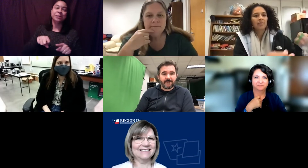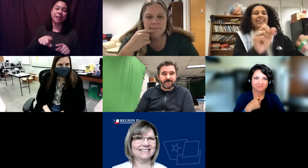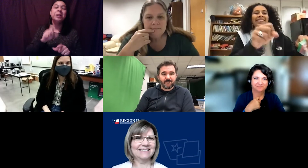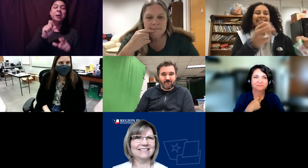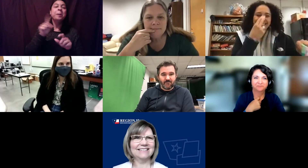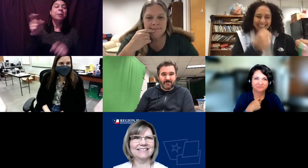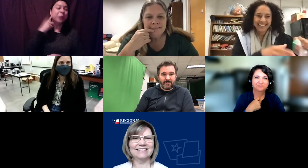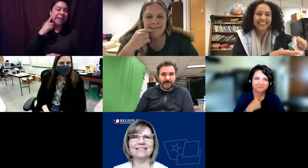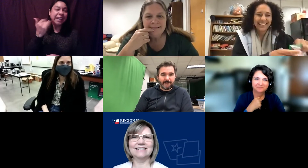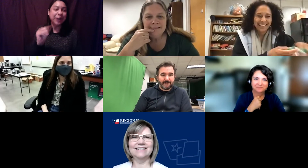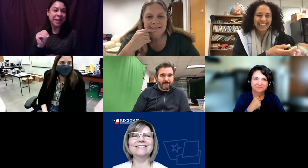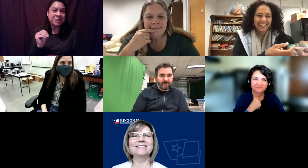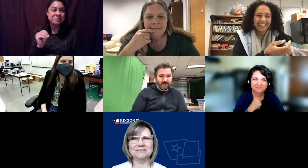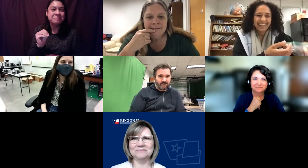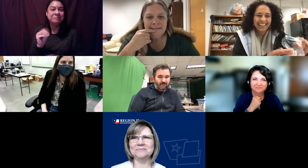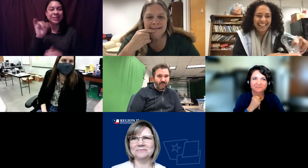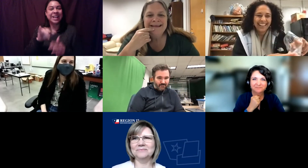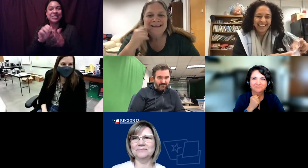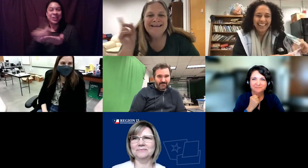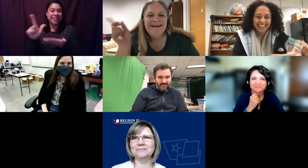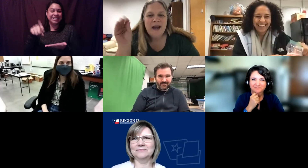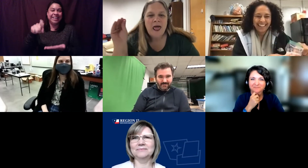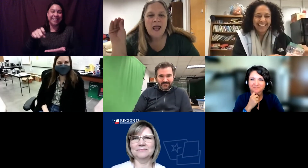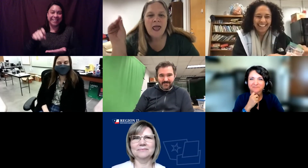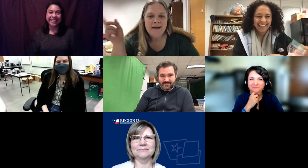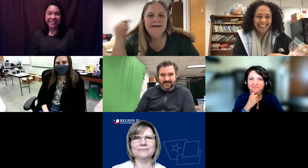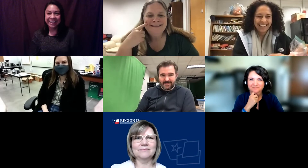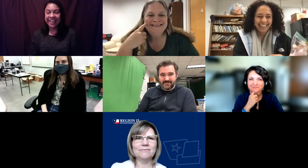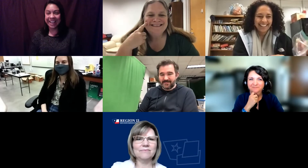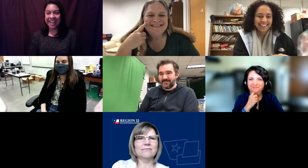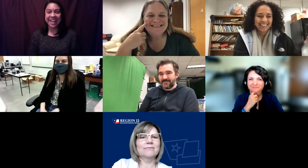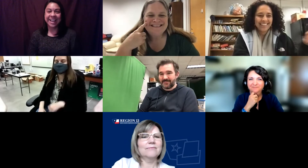to respond, but you can hear him, so that's all that's needed.